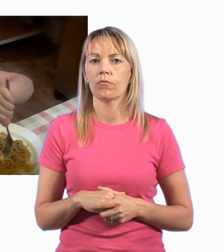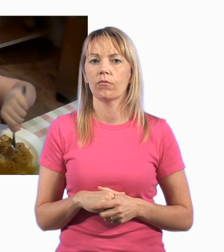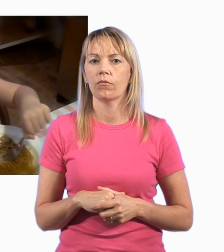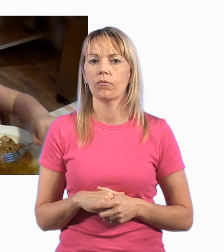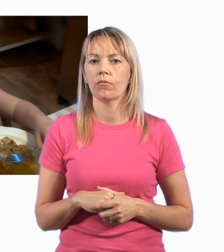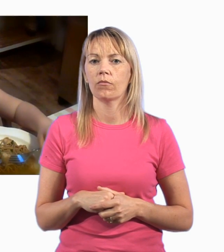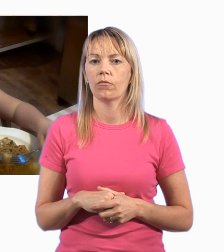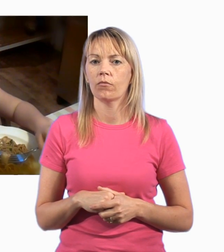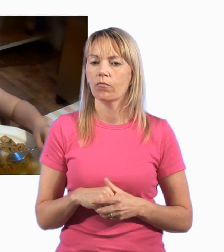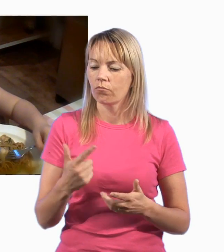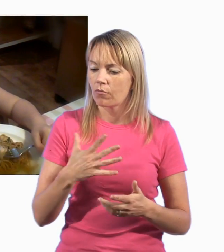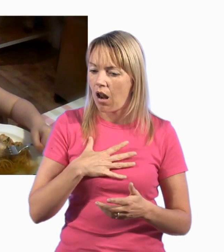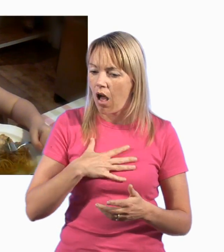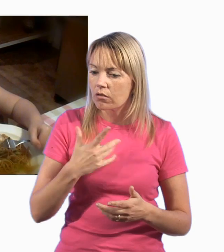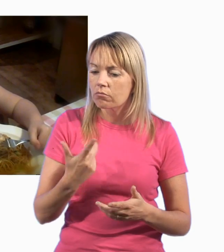So Bella, what's tea like?